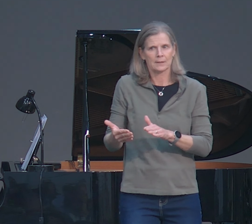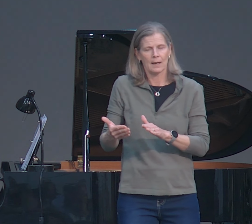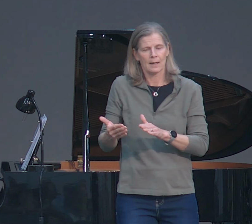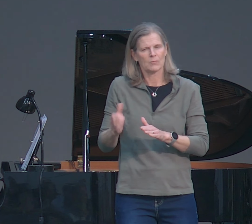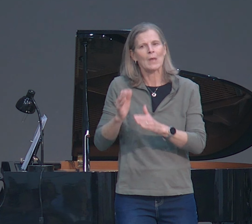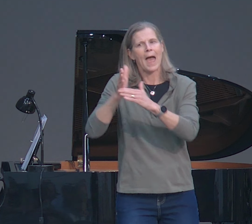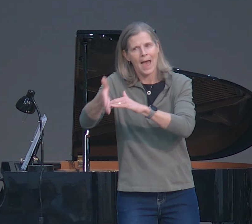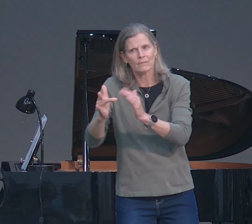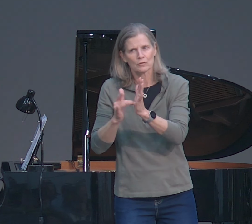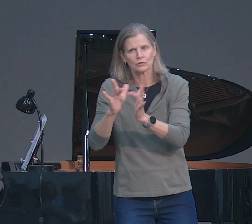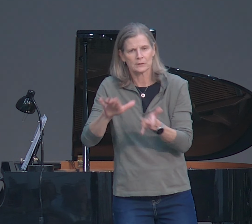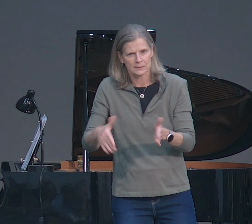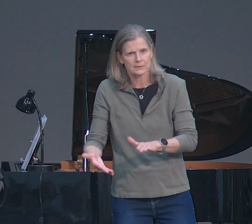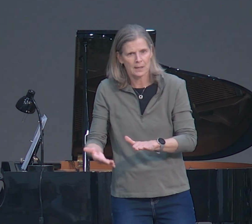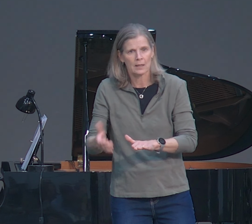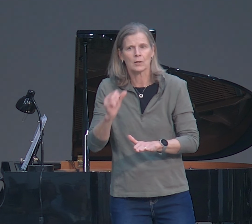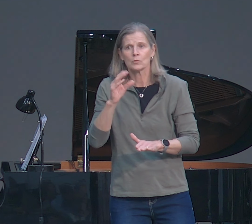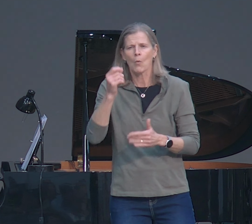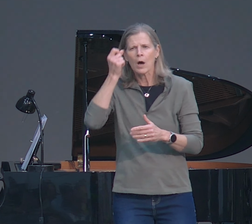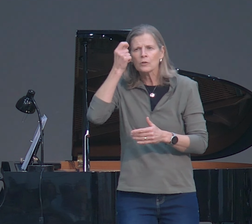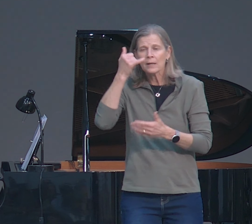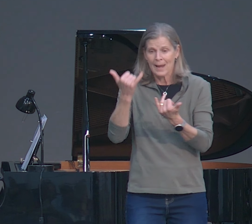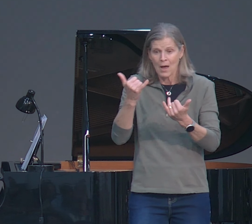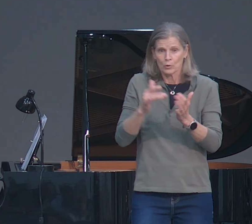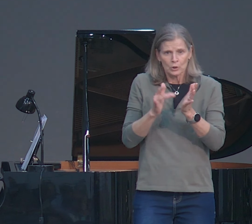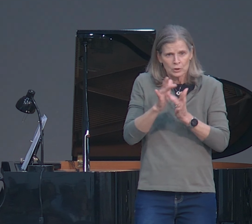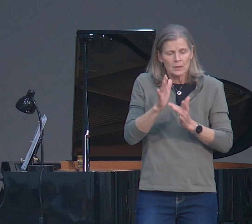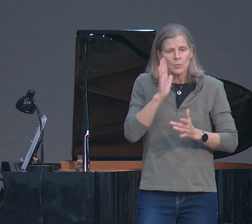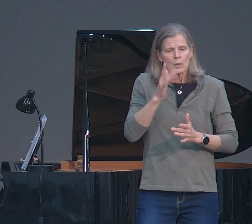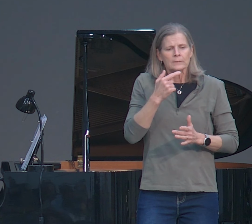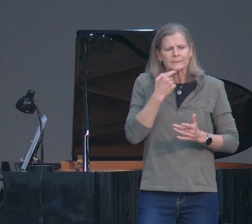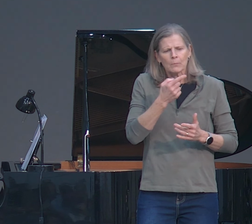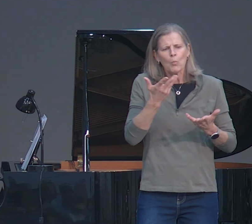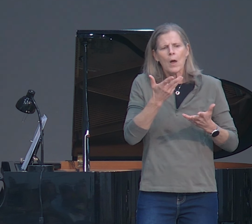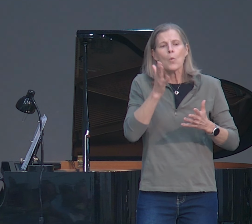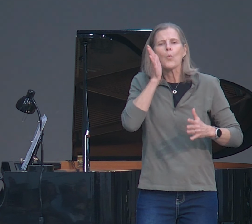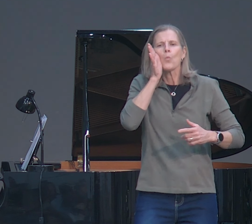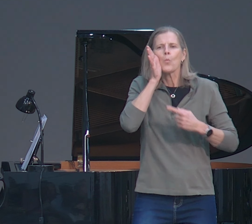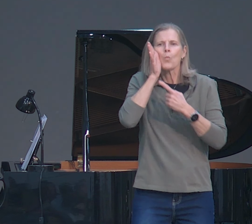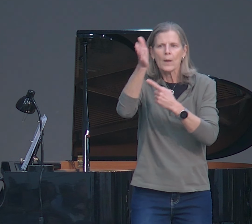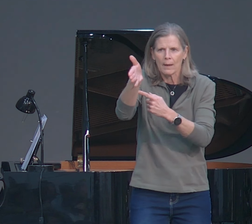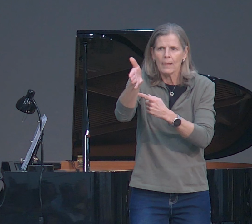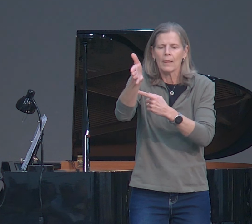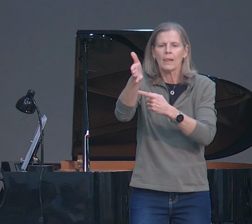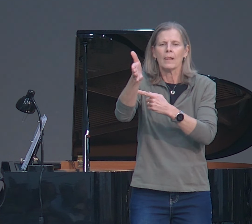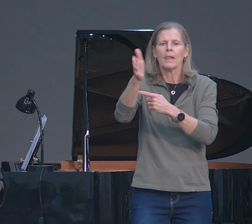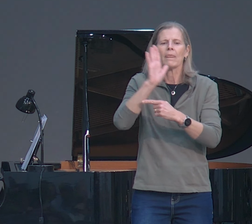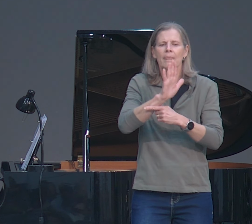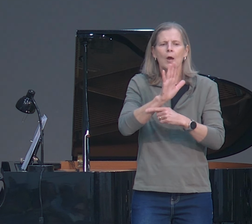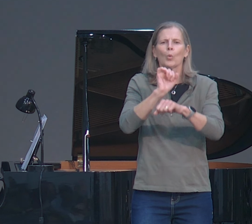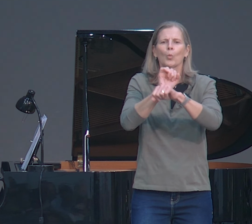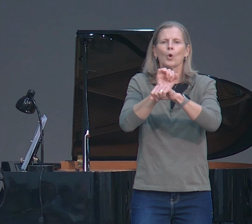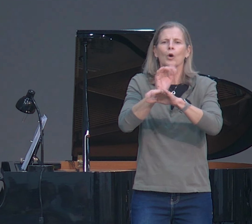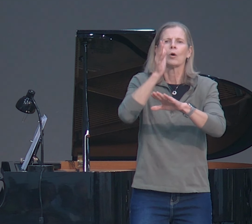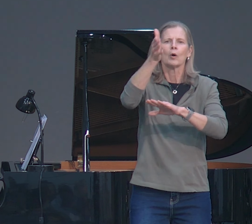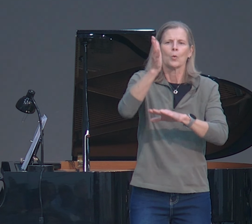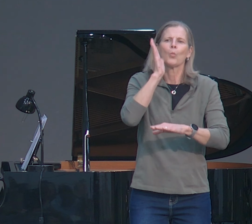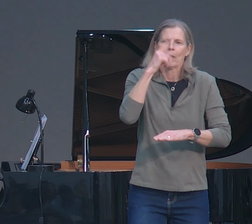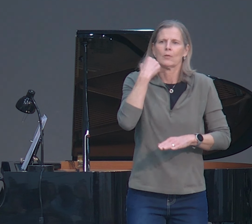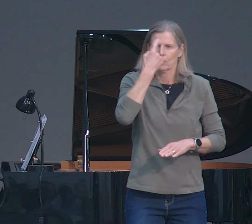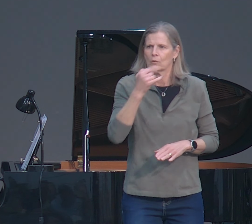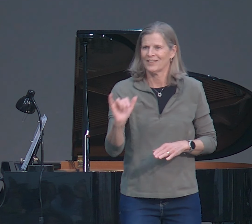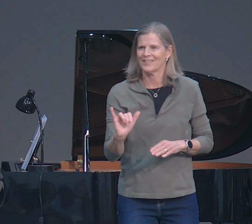So we have to understand Jesus is now making points about what the future of their mission is going to look